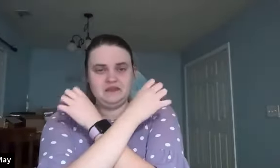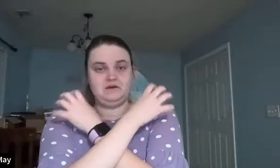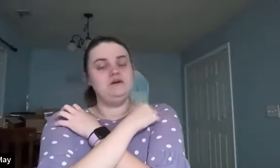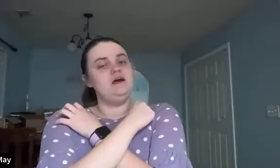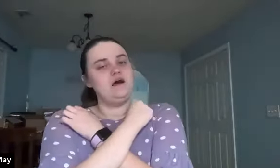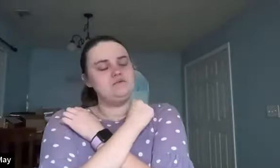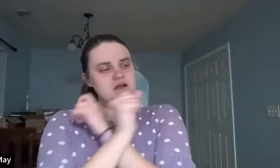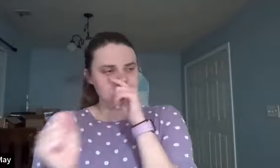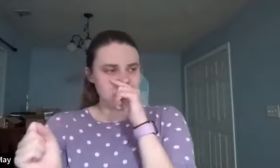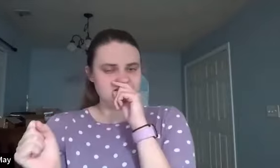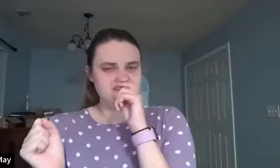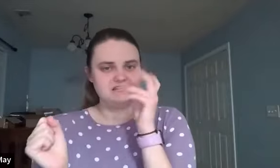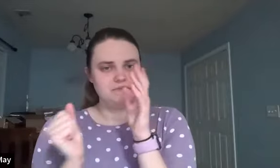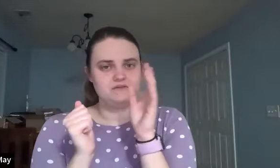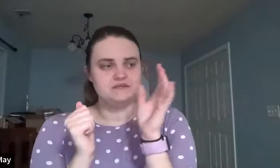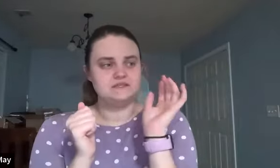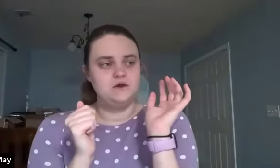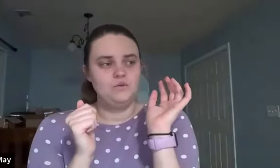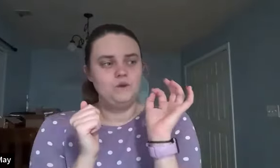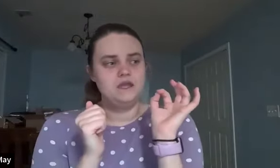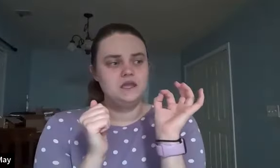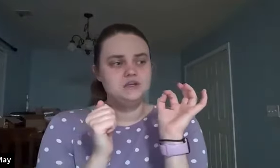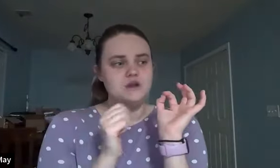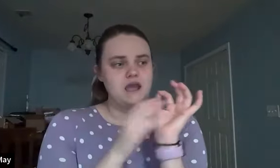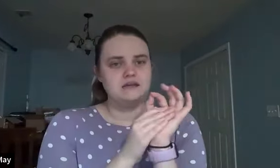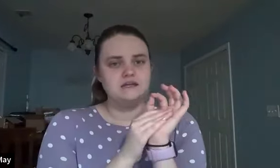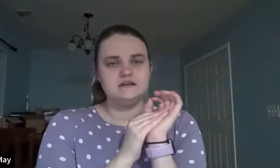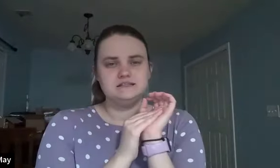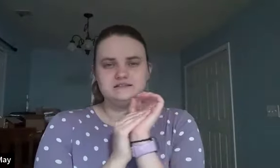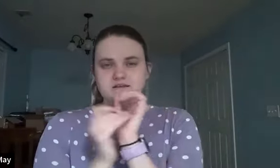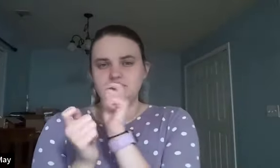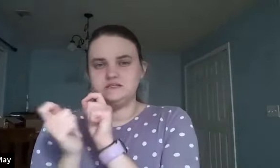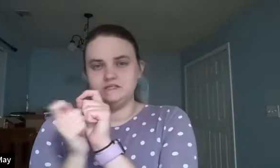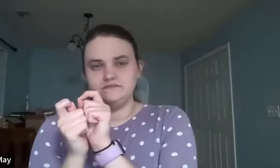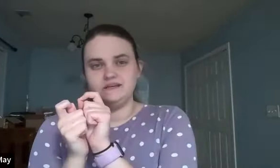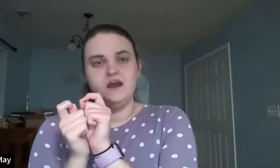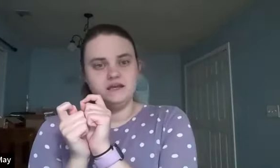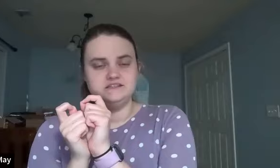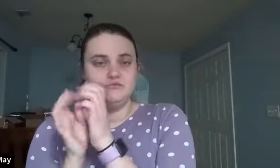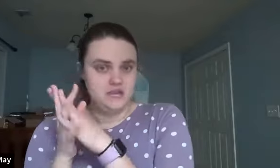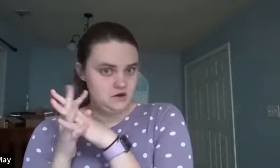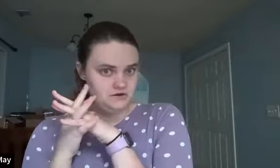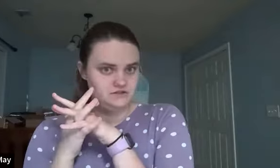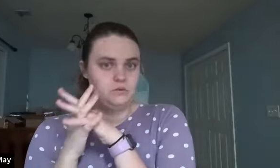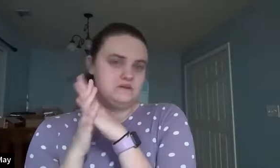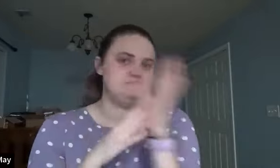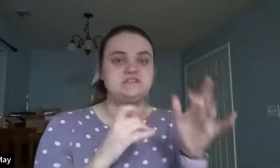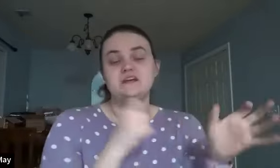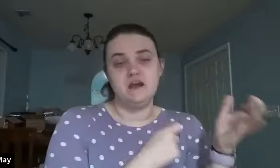Now, I will add this here because I always think about this. When you're adding the specific kinds of bears or the specific kinds